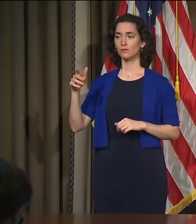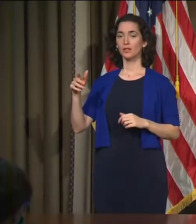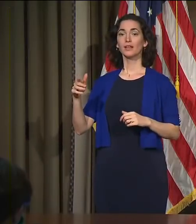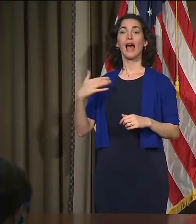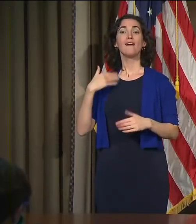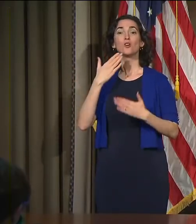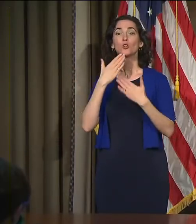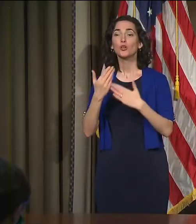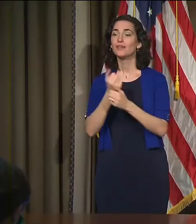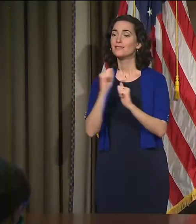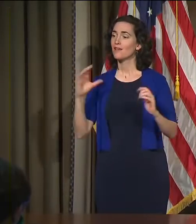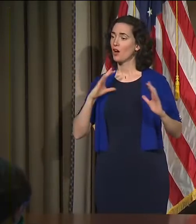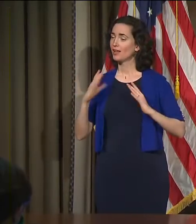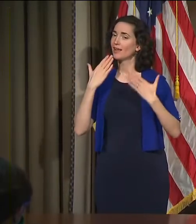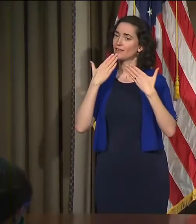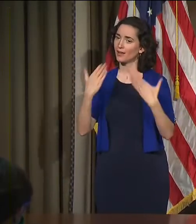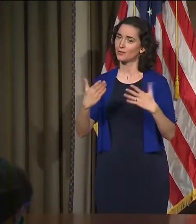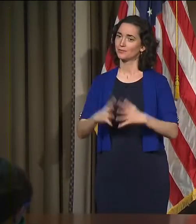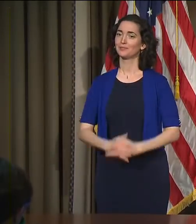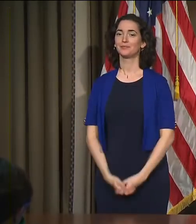holiday.